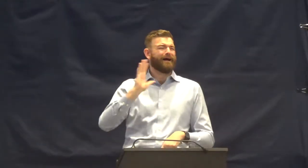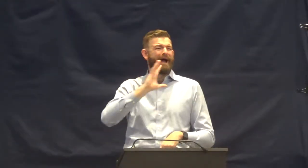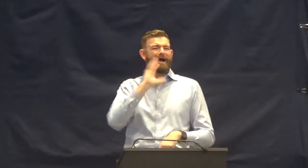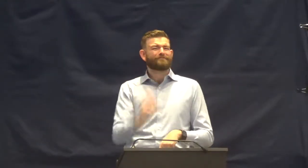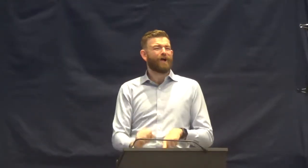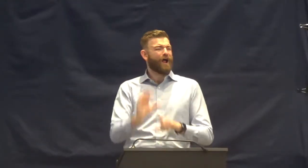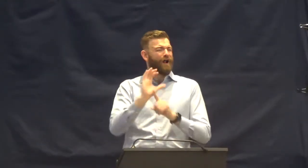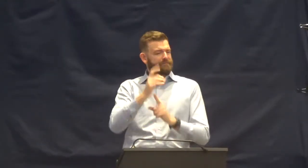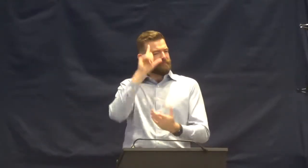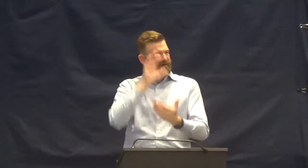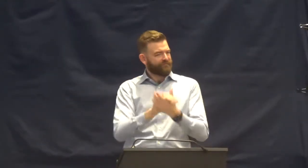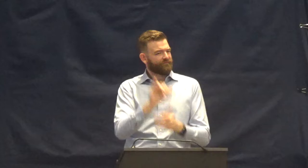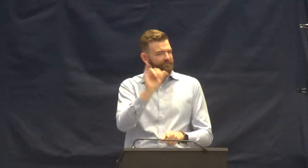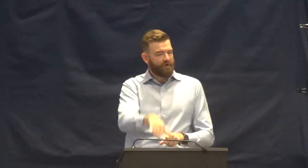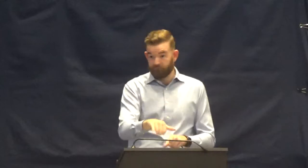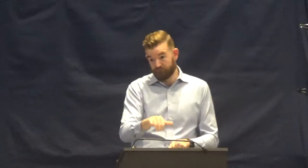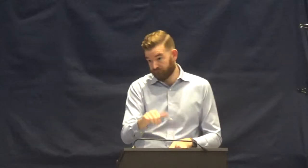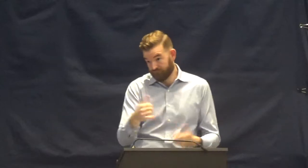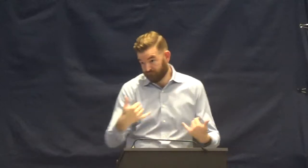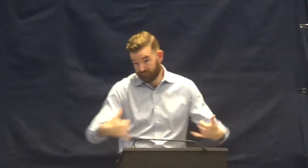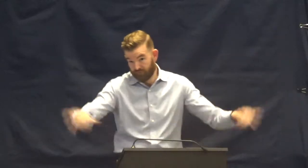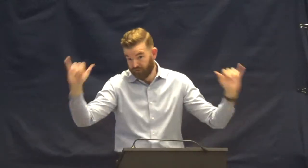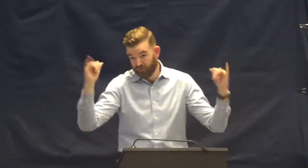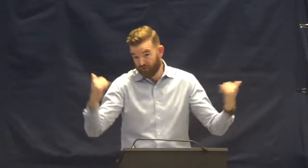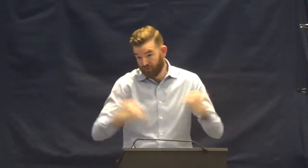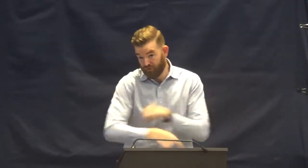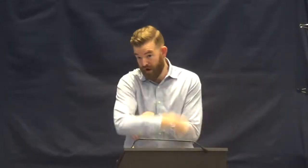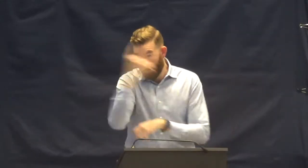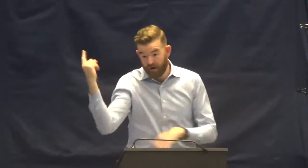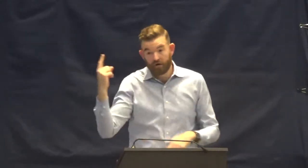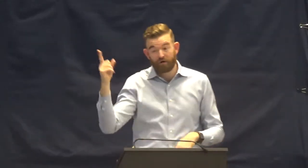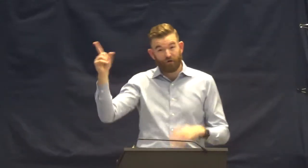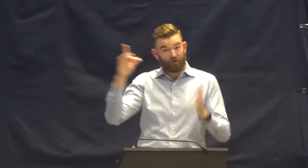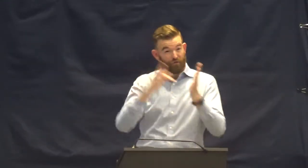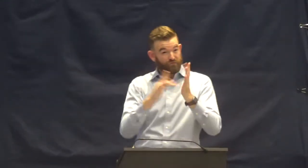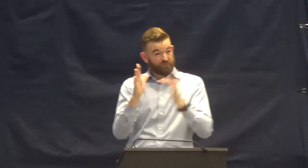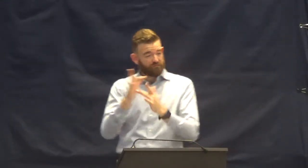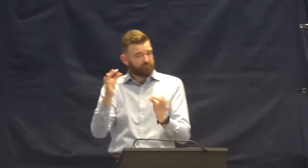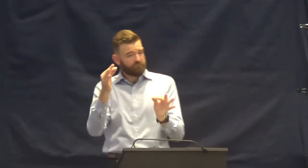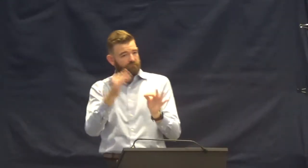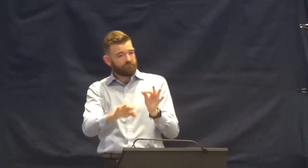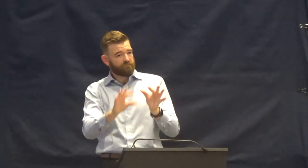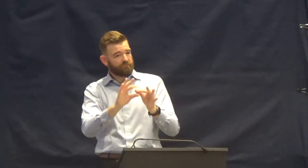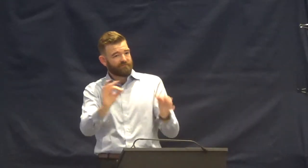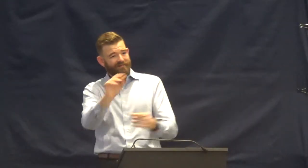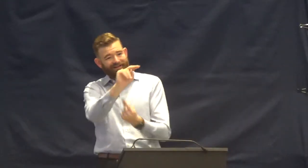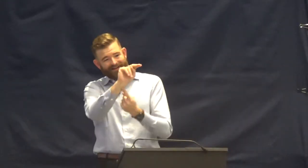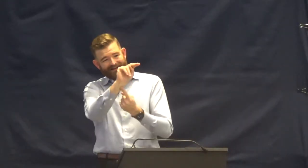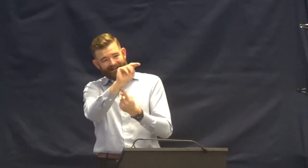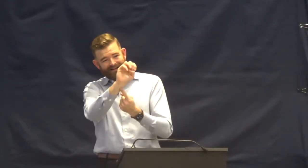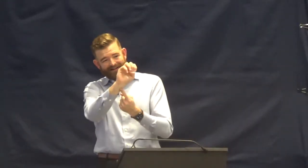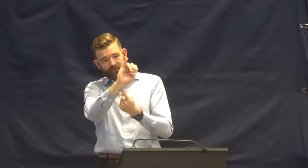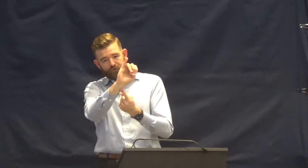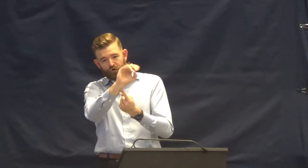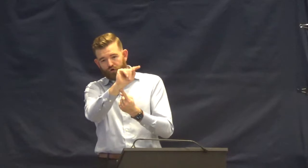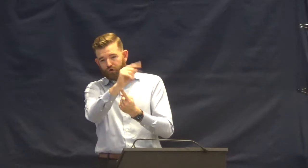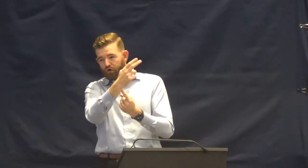from God. You know, a lot of people, a long time ago, that was just a part of the culture, and it still